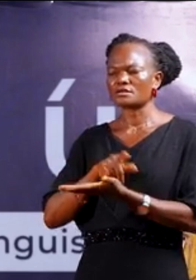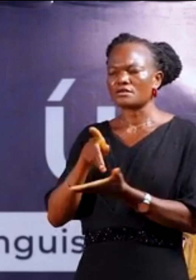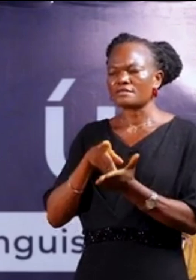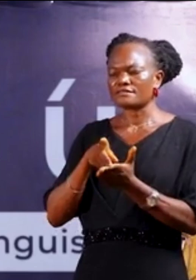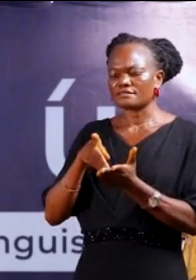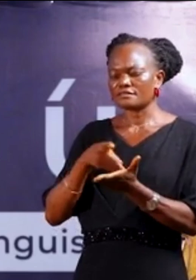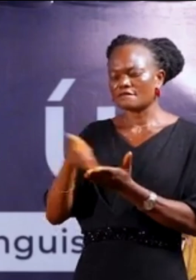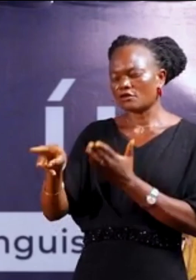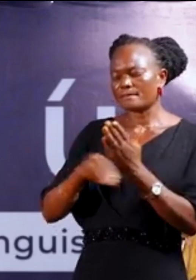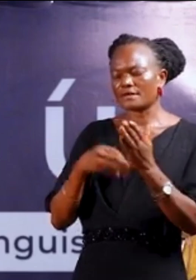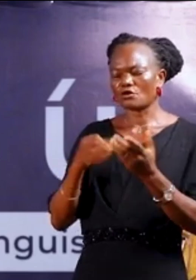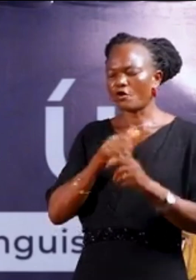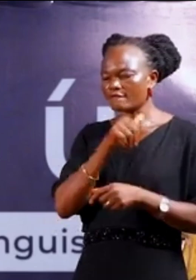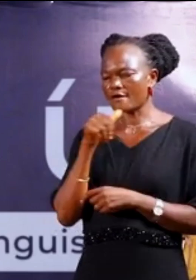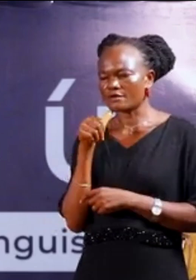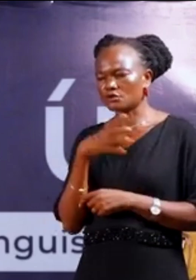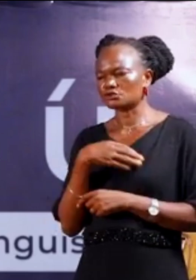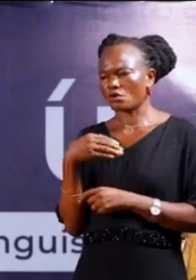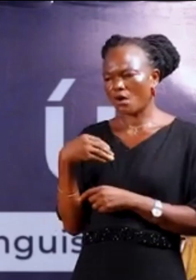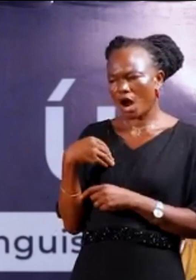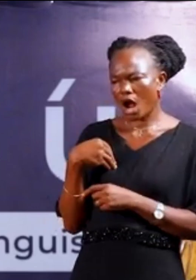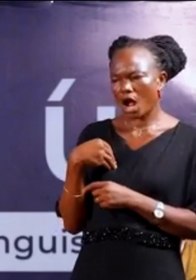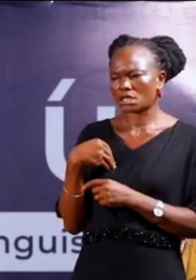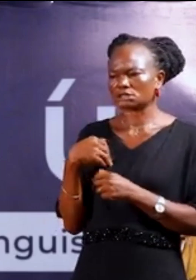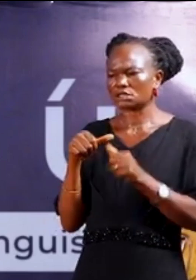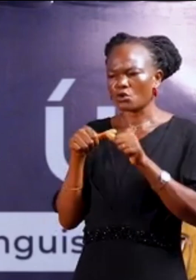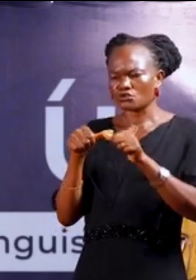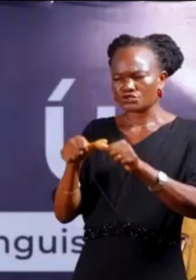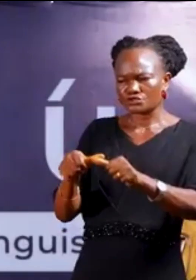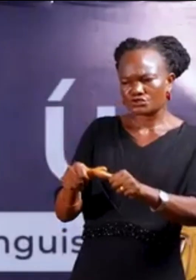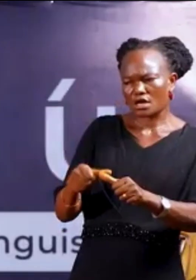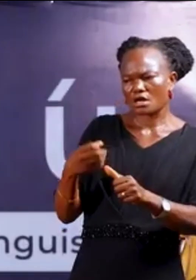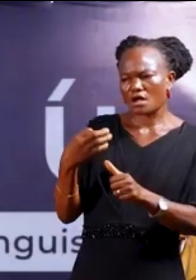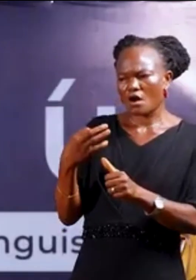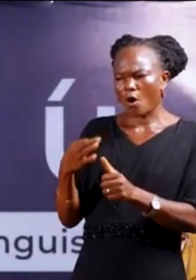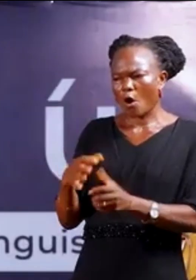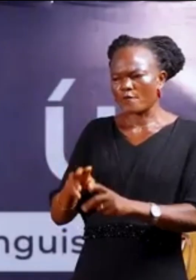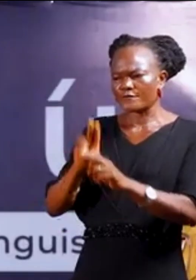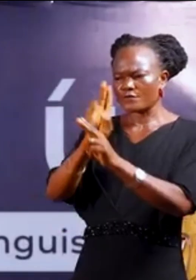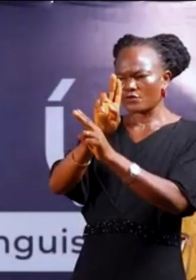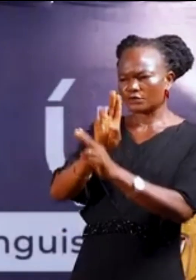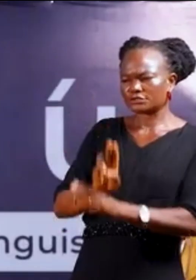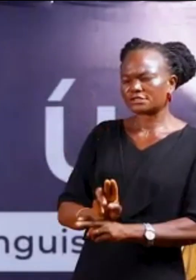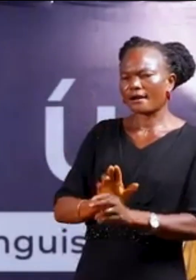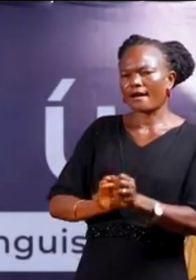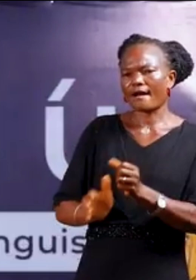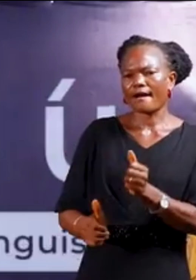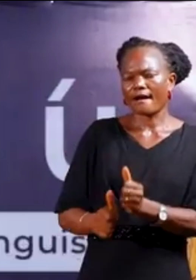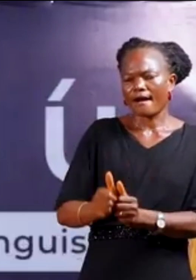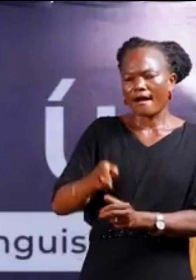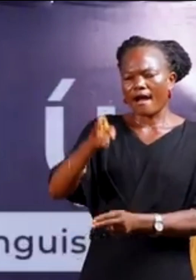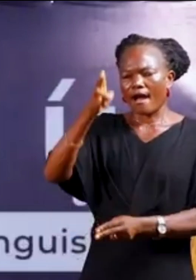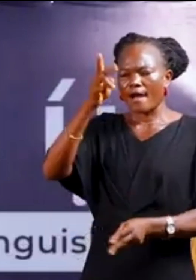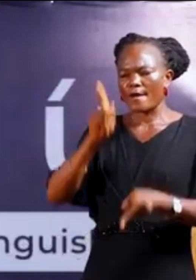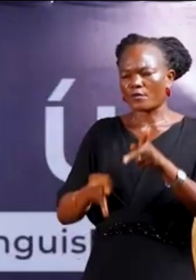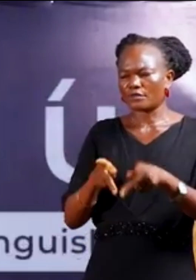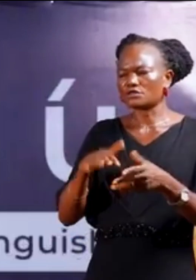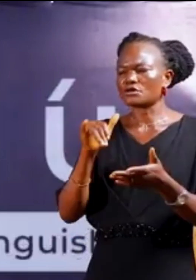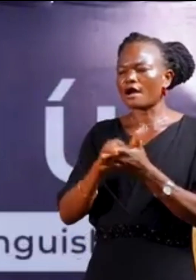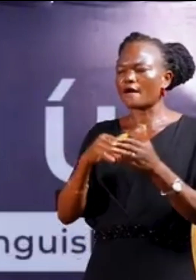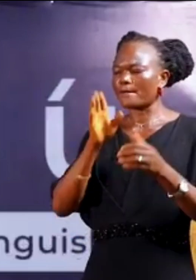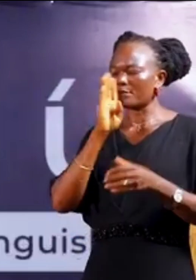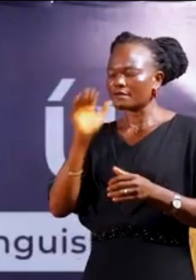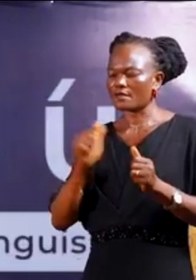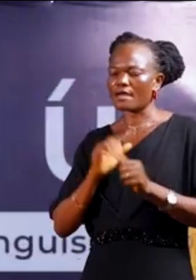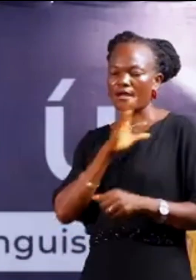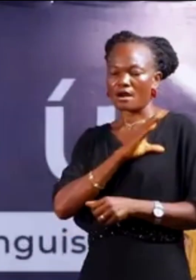of agriculture and the existence of unusually high population density have been a defining